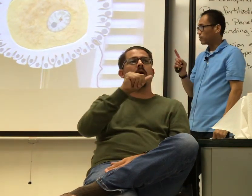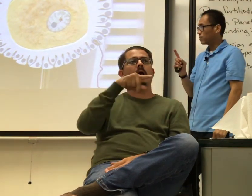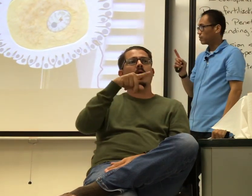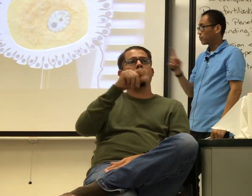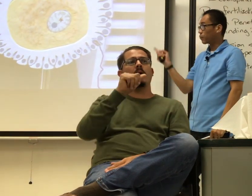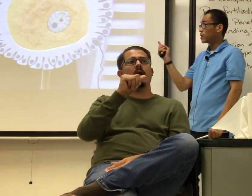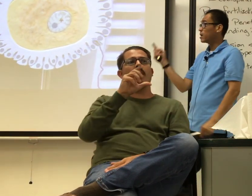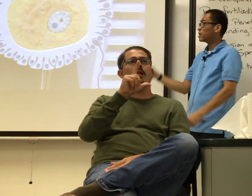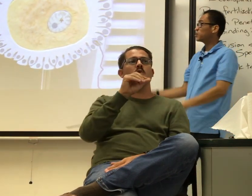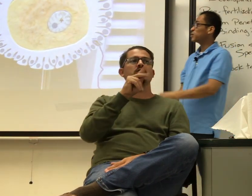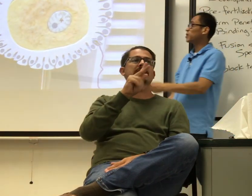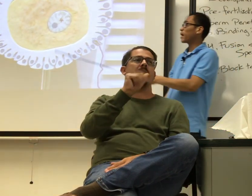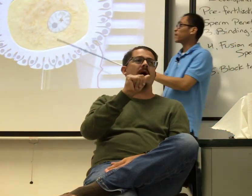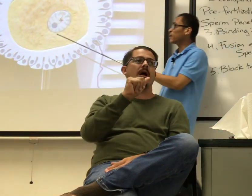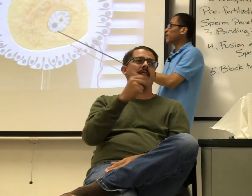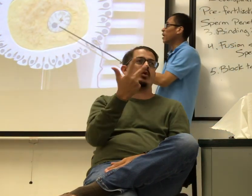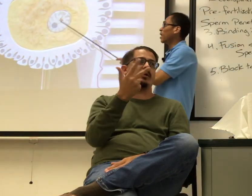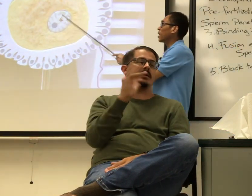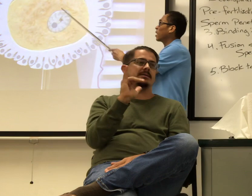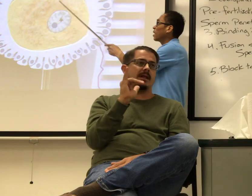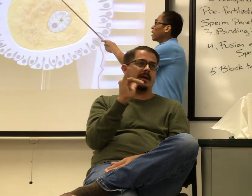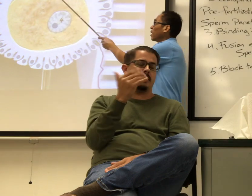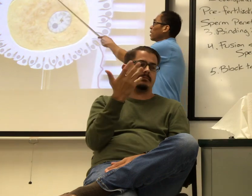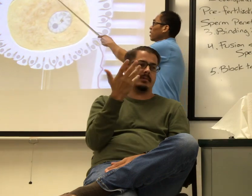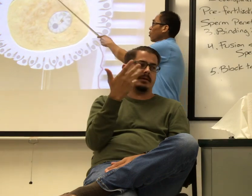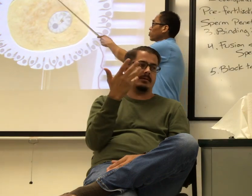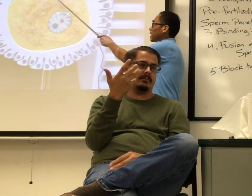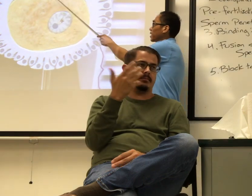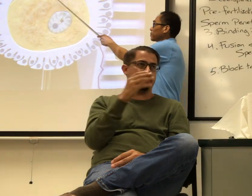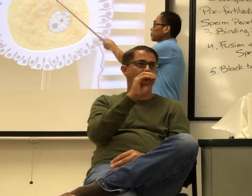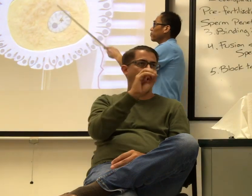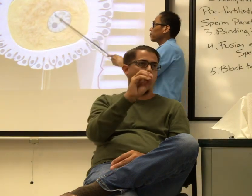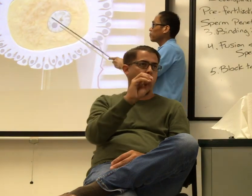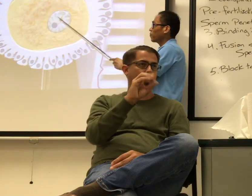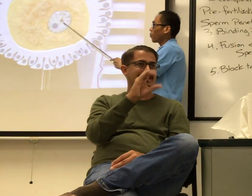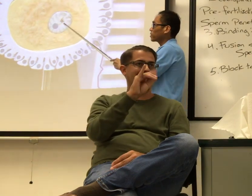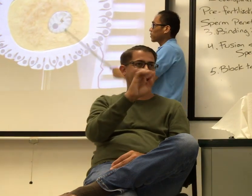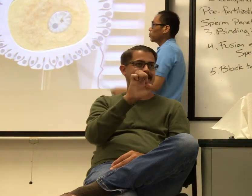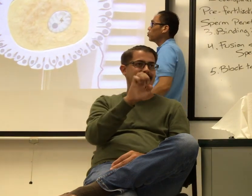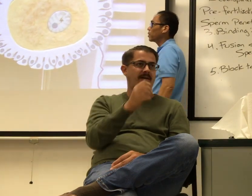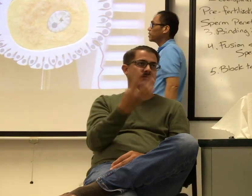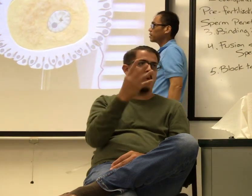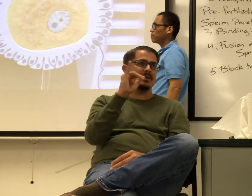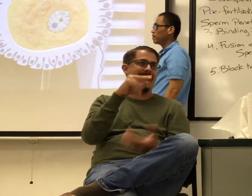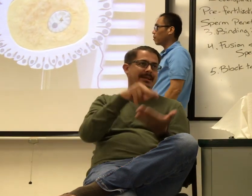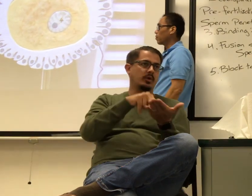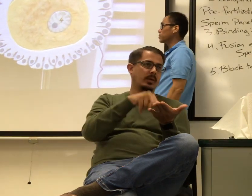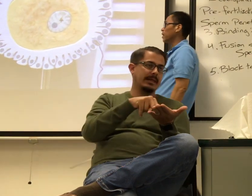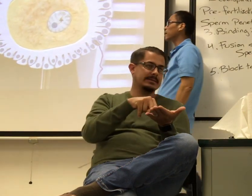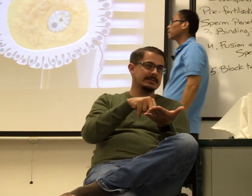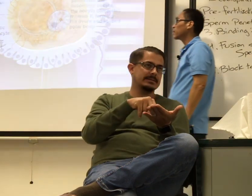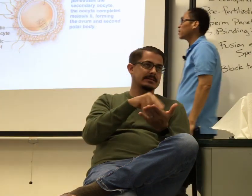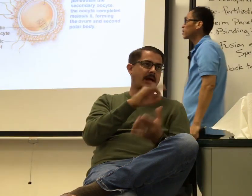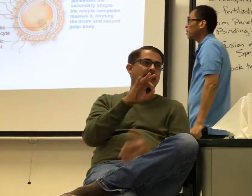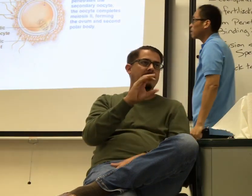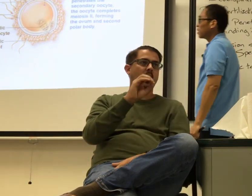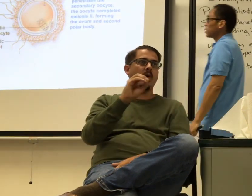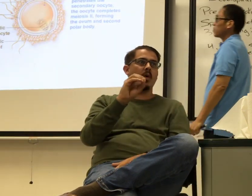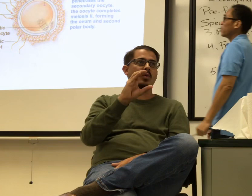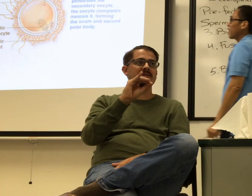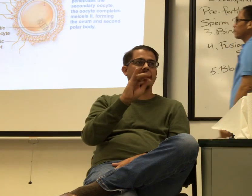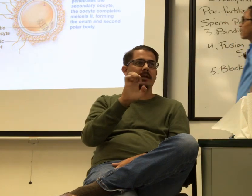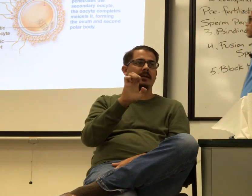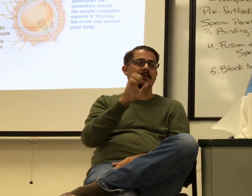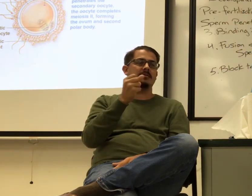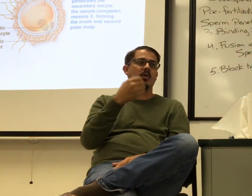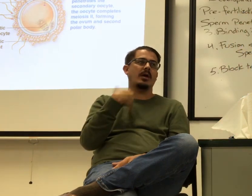Very good. Three is just like the oocyte. Four is like the nucleus of the oocyte. So